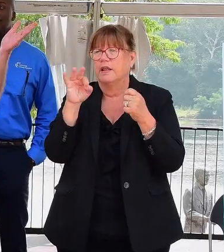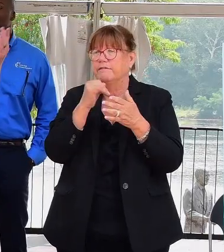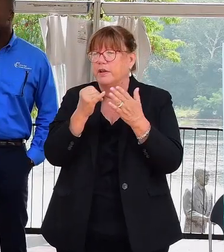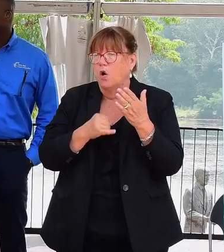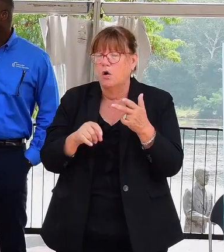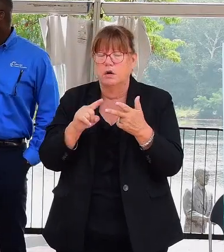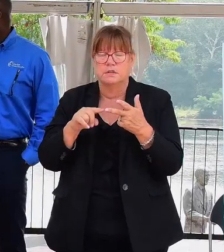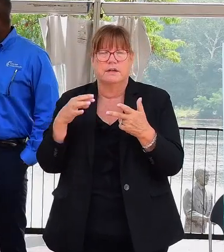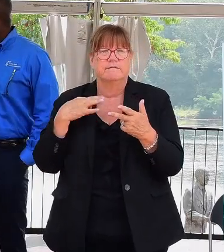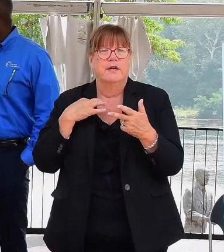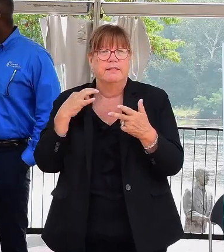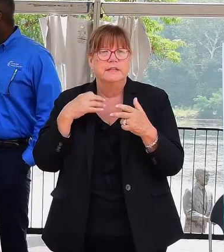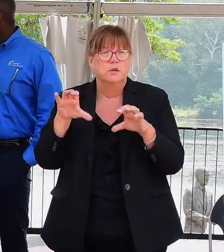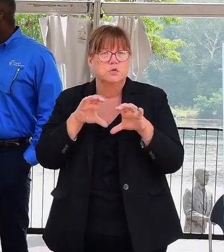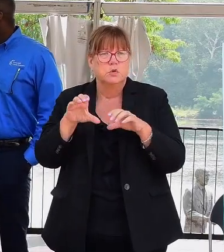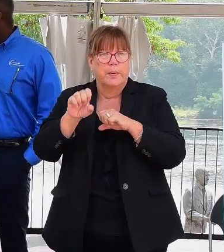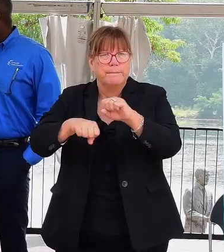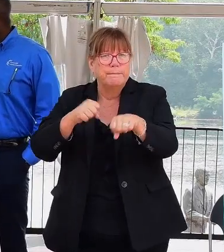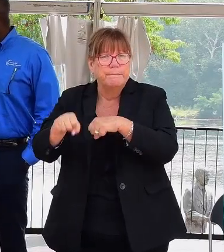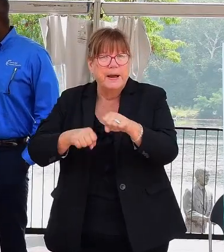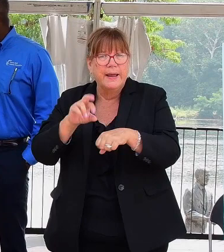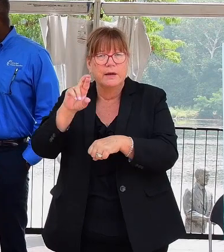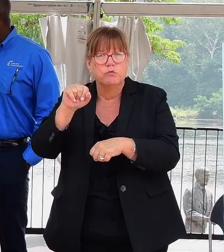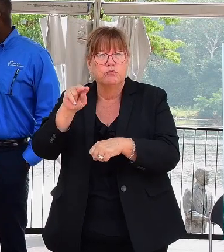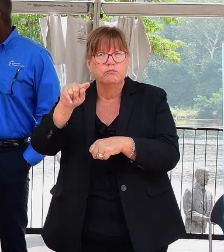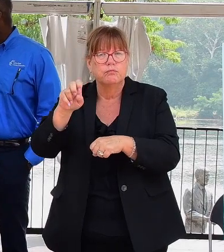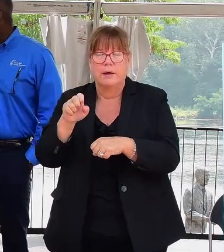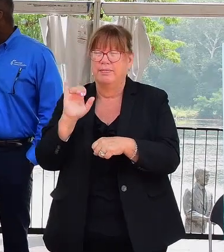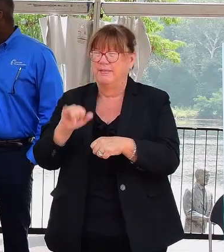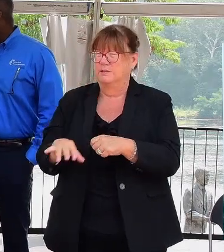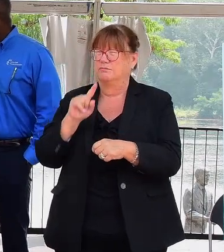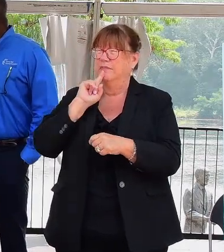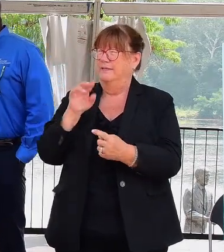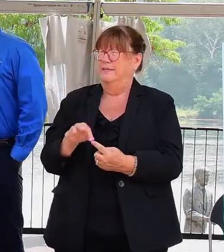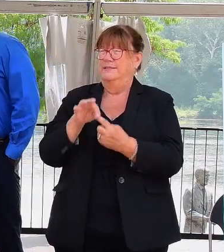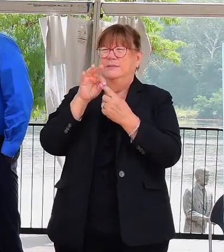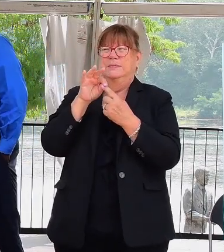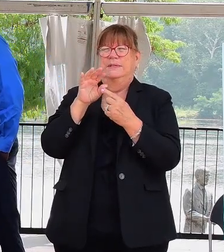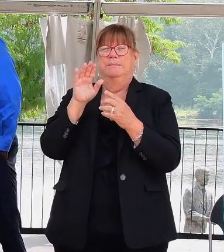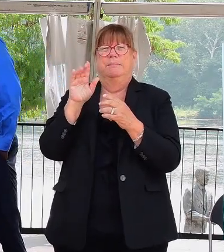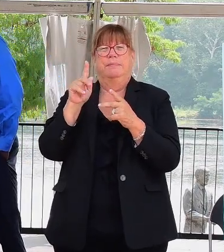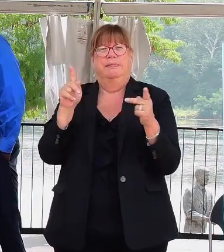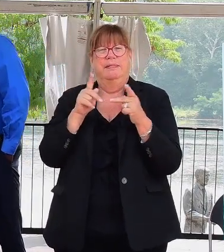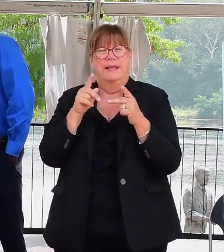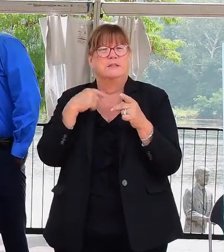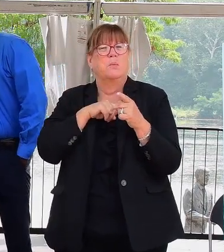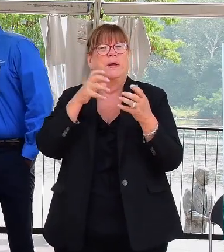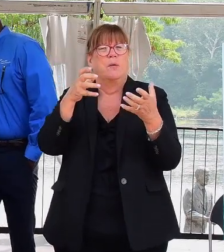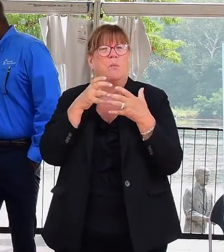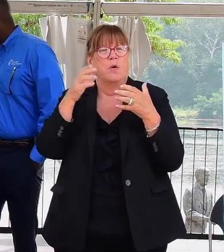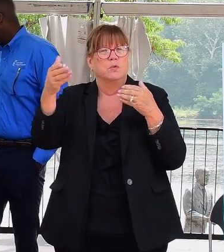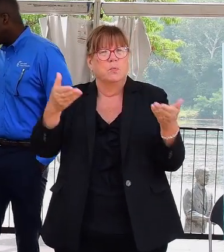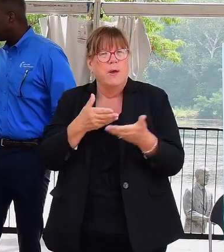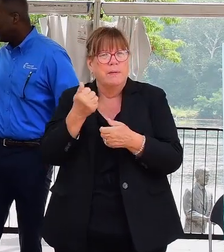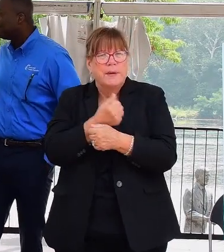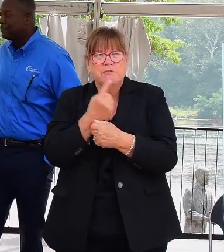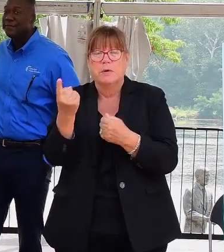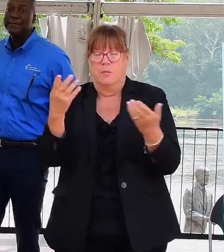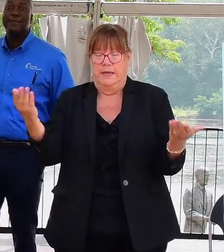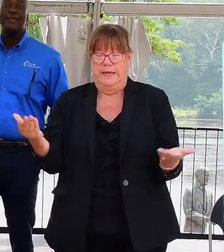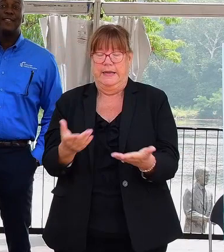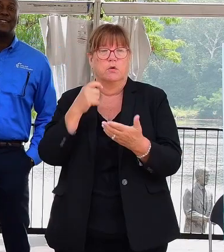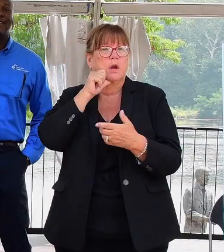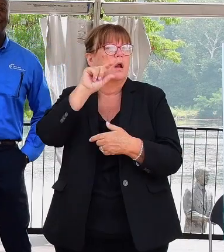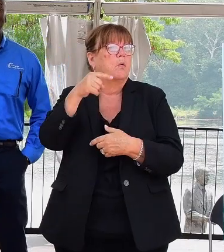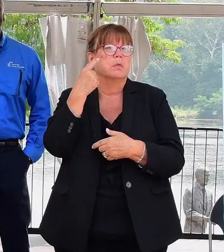that are doing the bike corral. It's truly a unique and special place, and we want to welcome everyone down to lakefront. Not just for